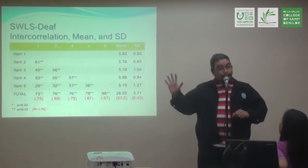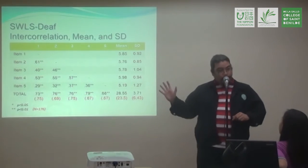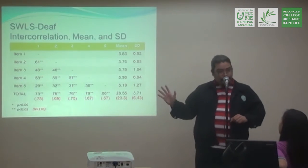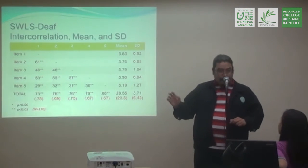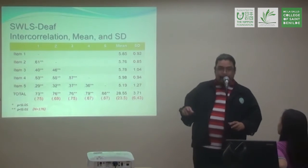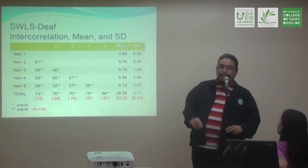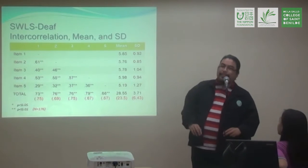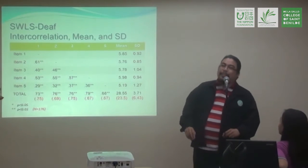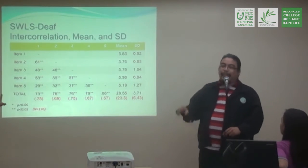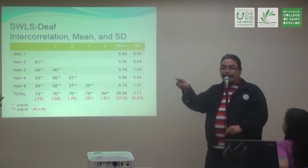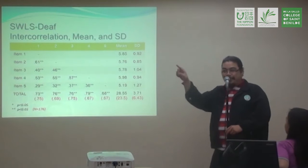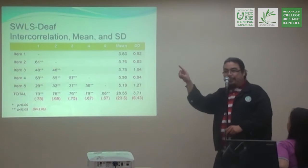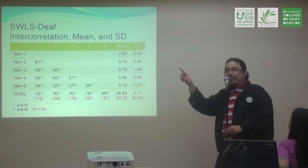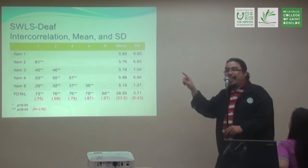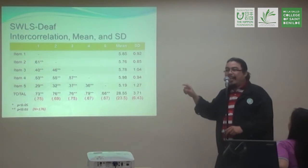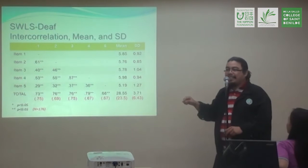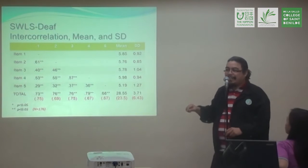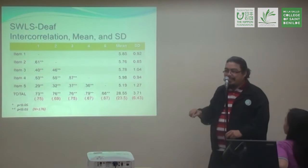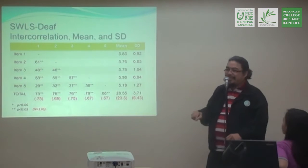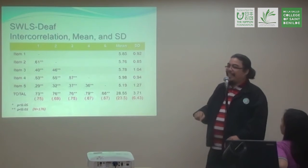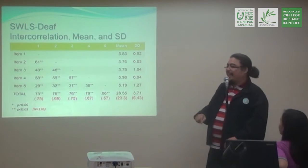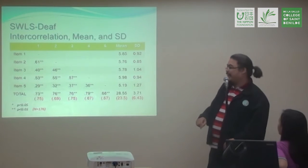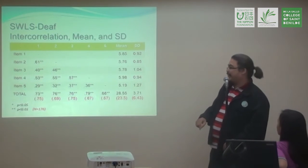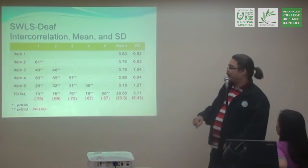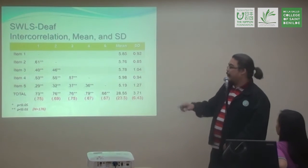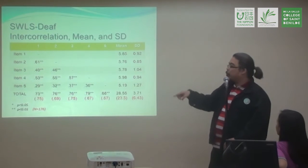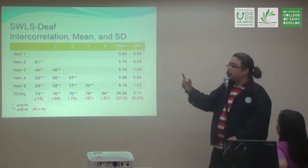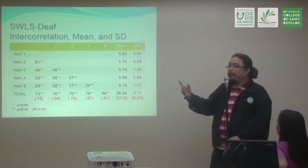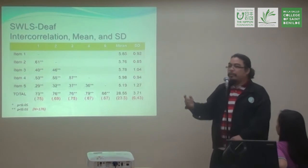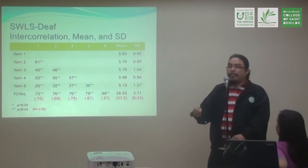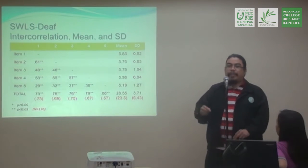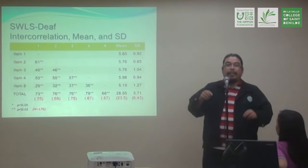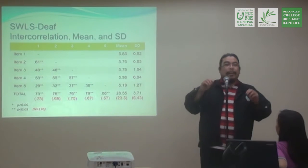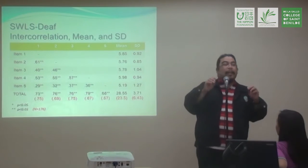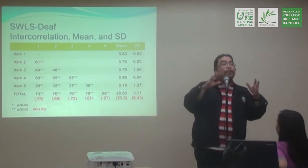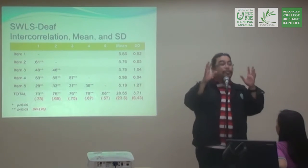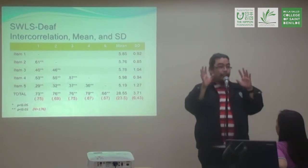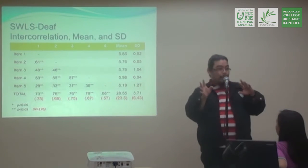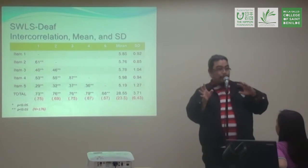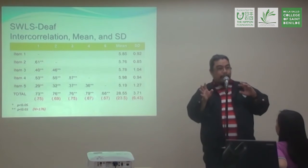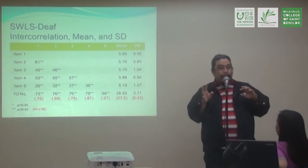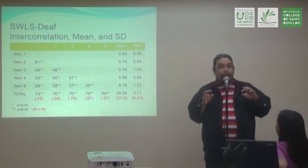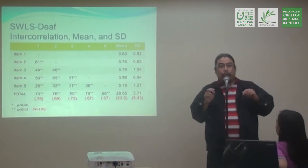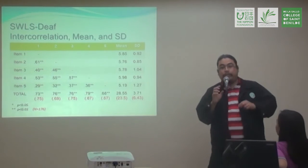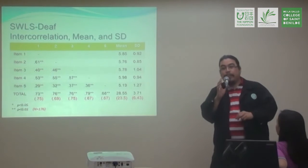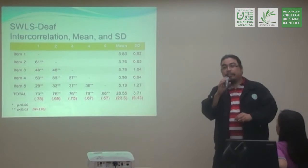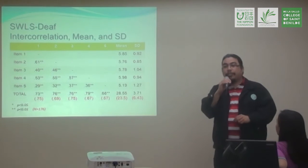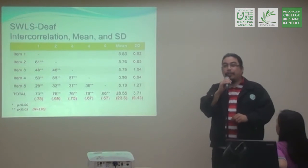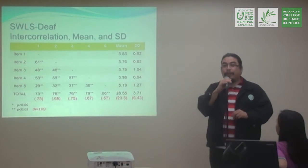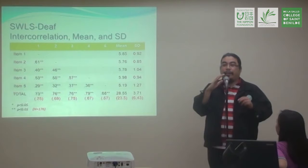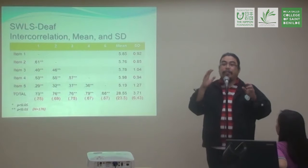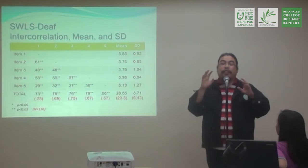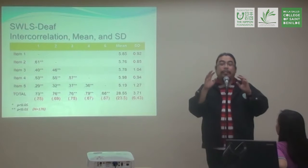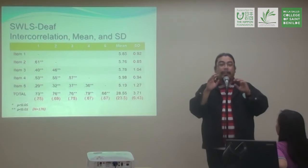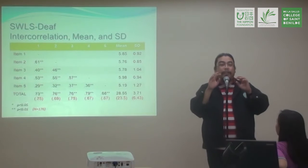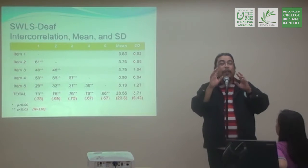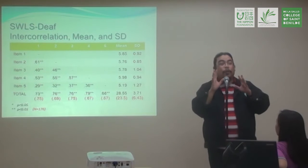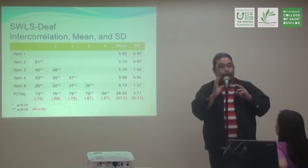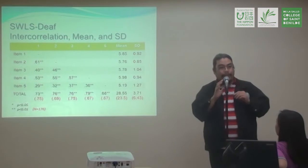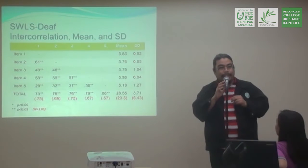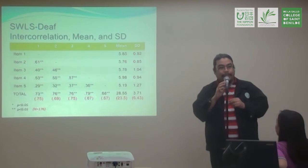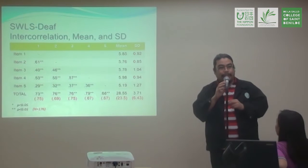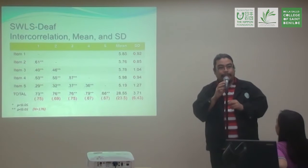so looking at the numbers, there are certain asterisks there. Now, it will represent how significant or not significant are